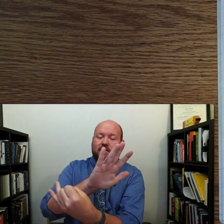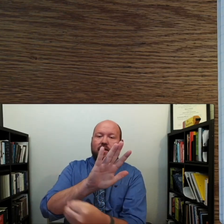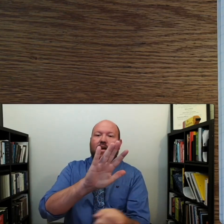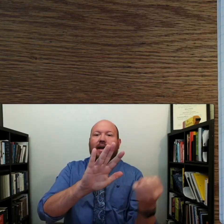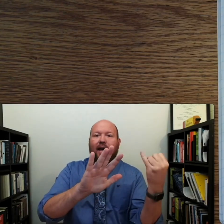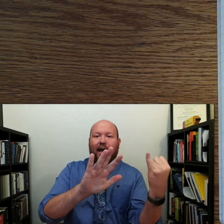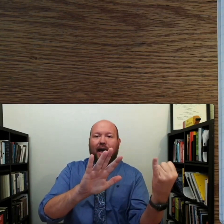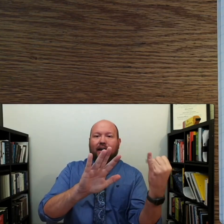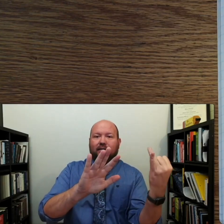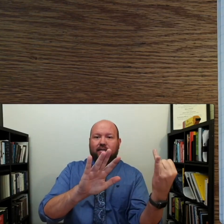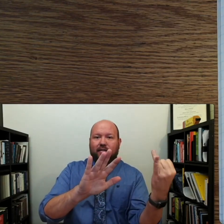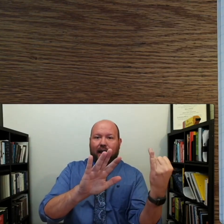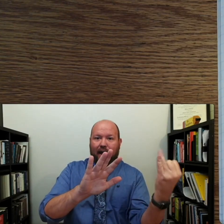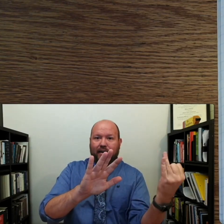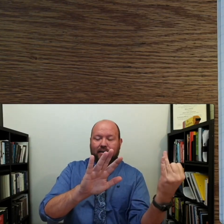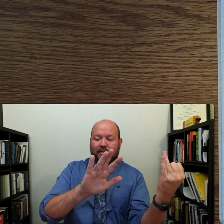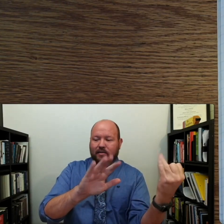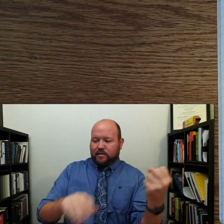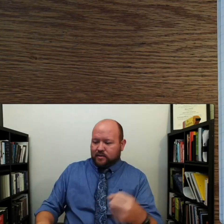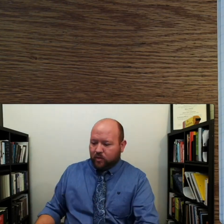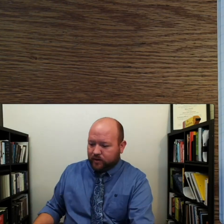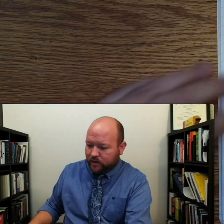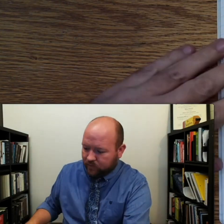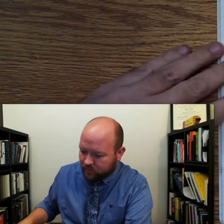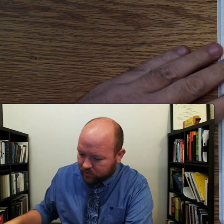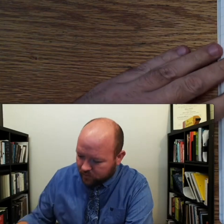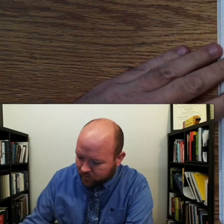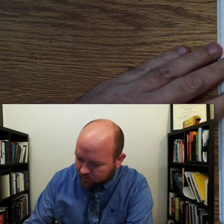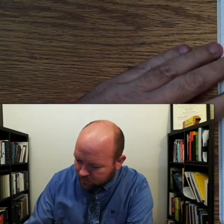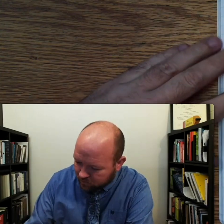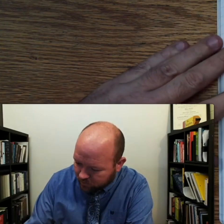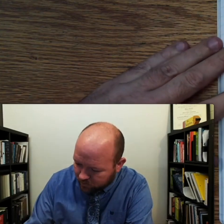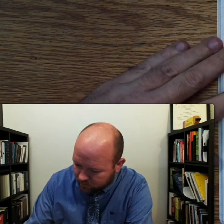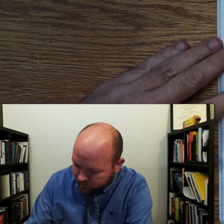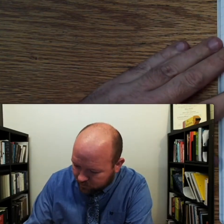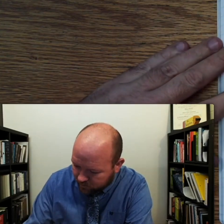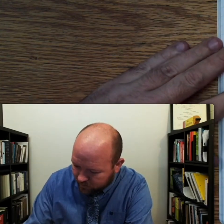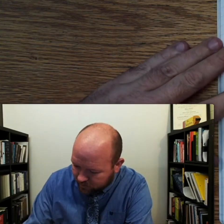nt. Ed. Disappointed.